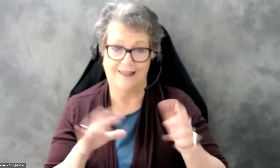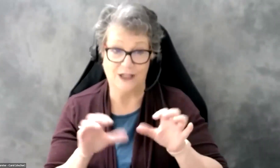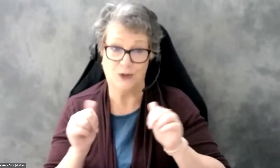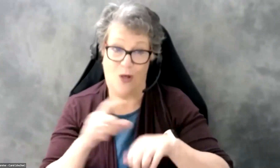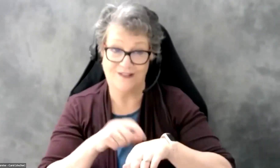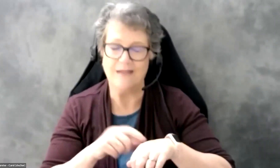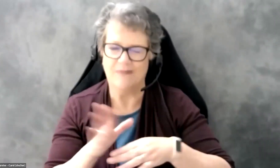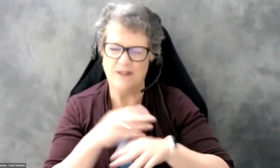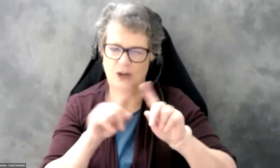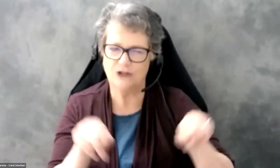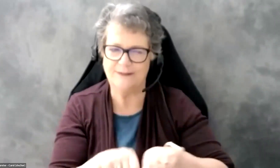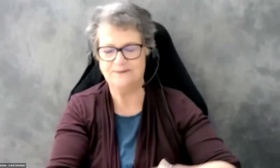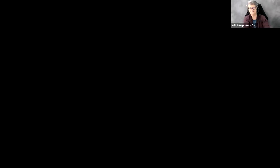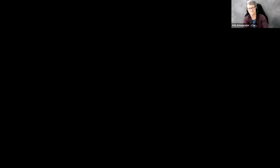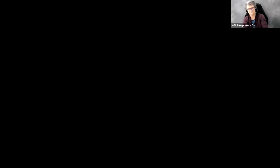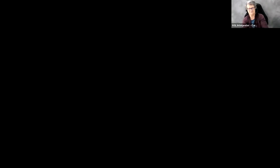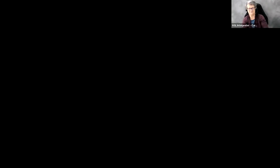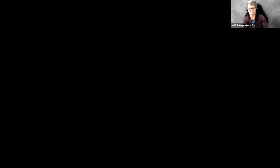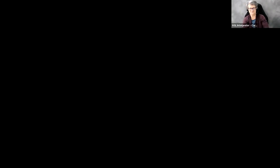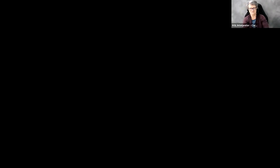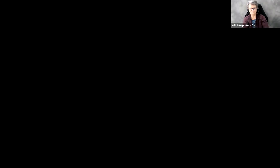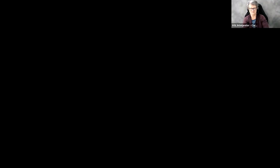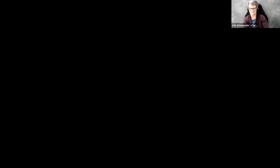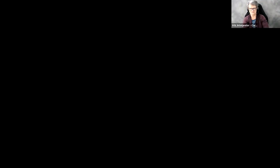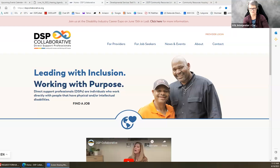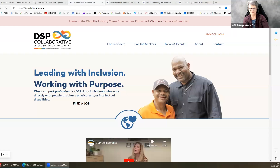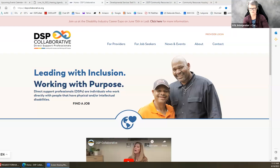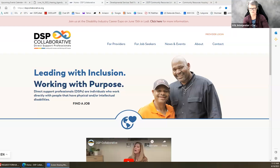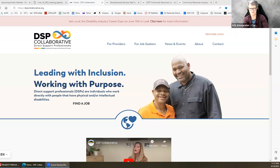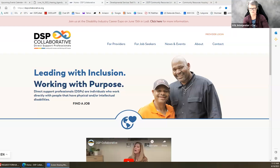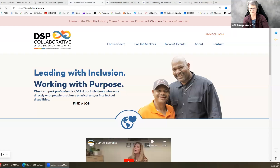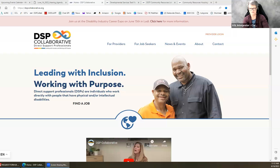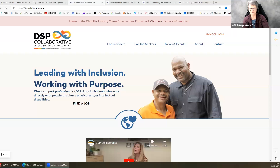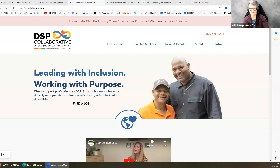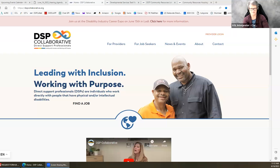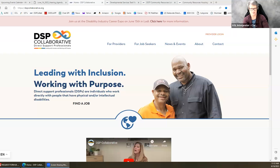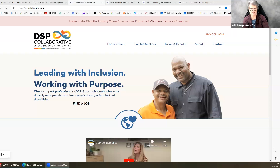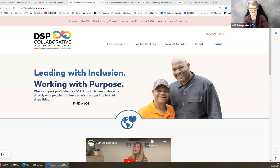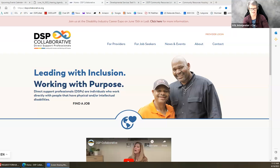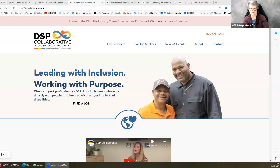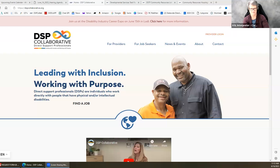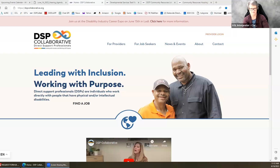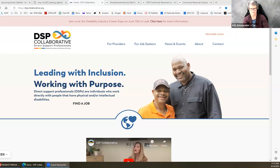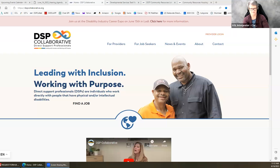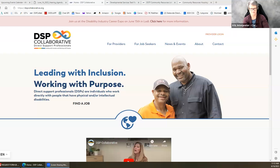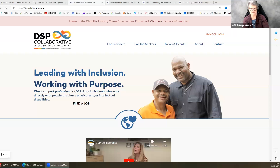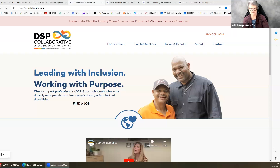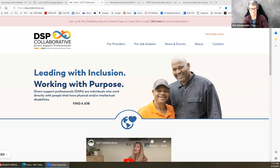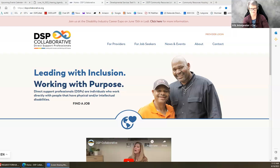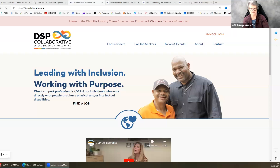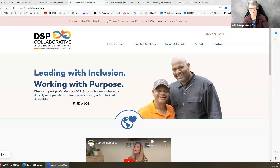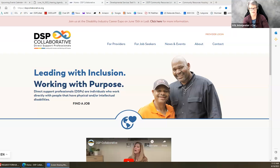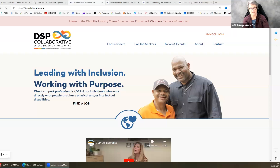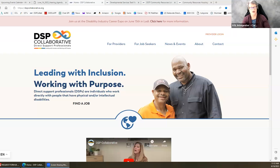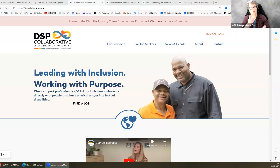share my screen and pull up our DSP website. And So one thing I just